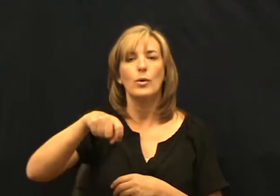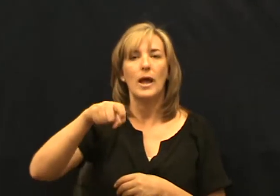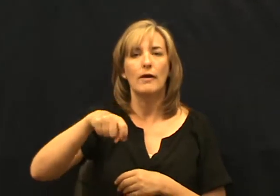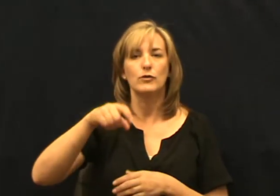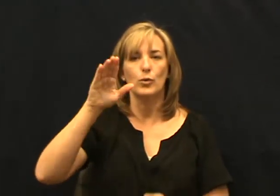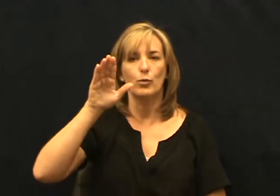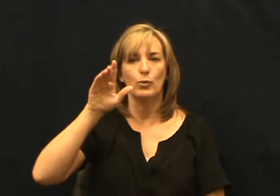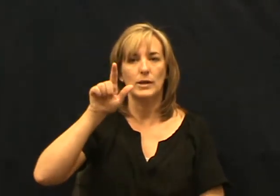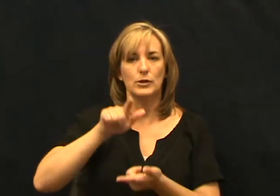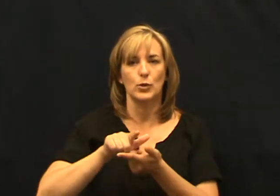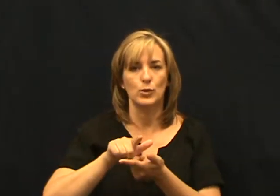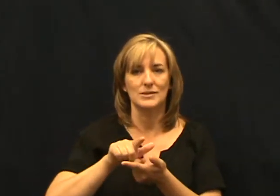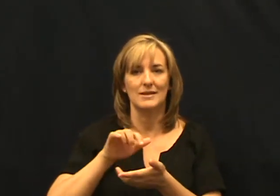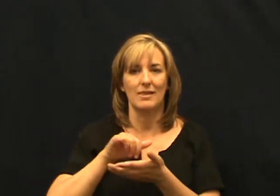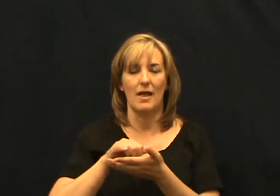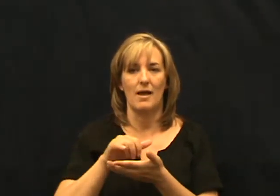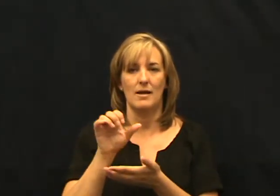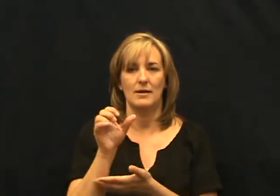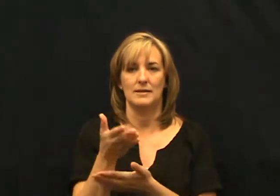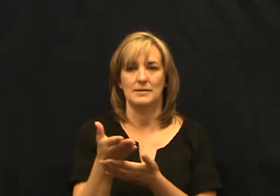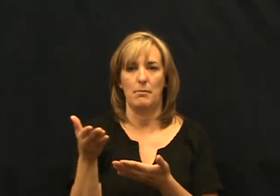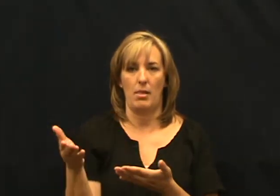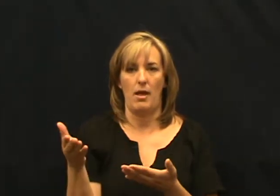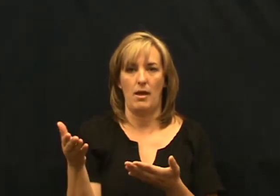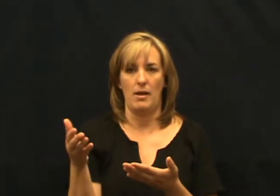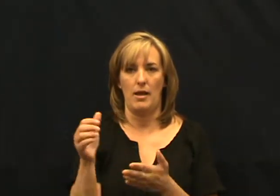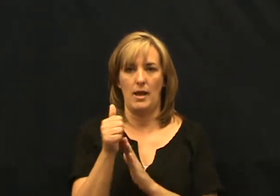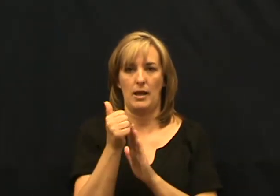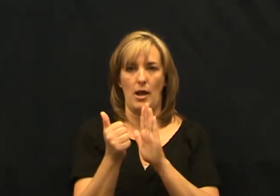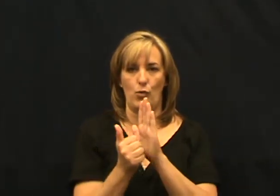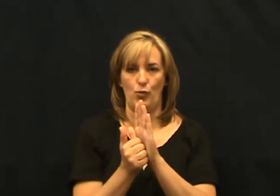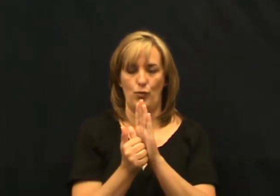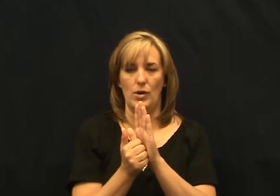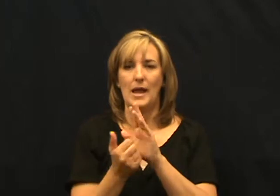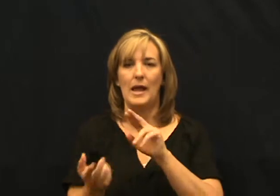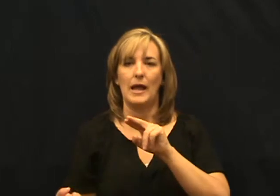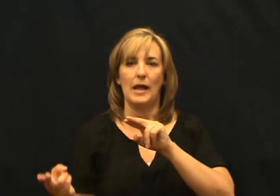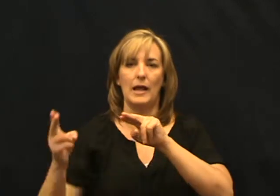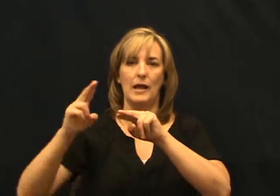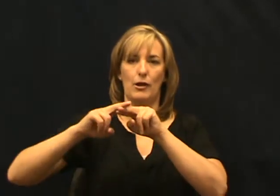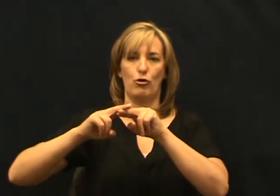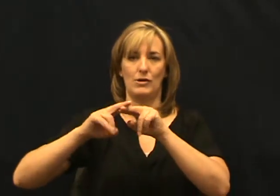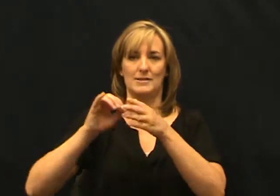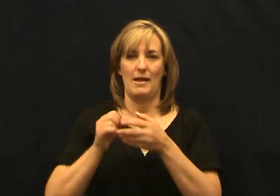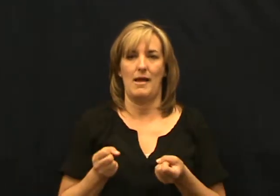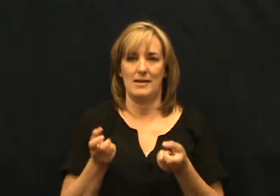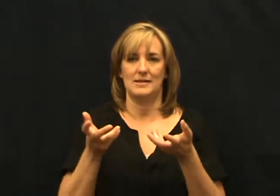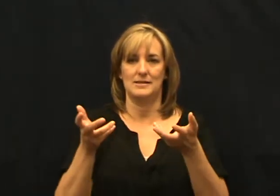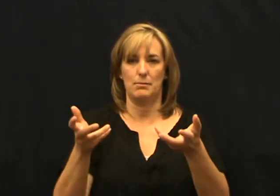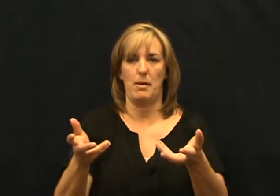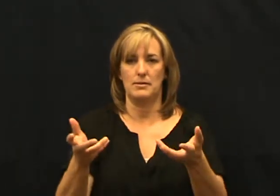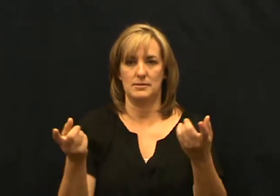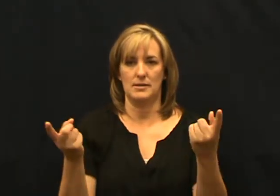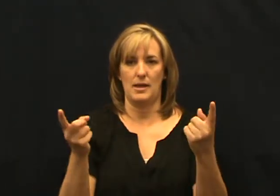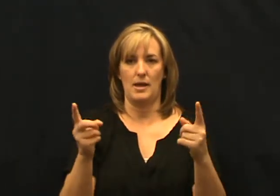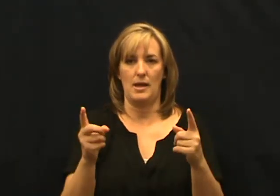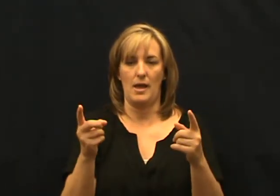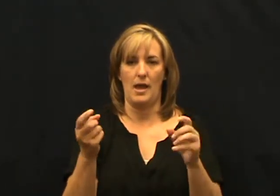that supply account and increase the expense account. Also notice, look at the cash account. At any point in